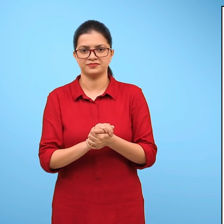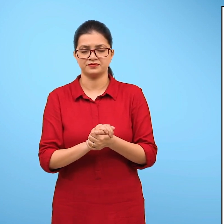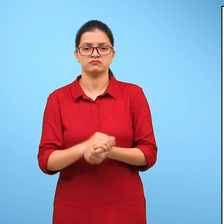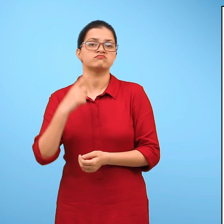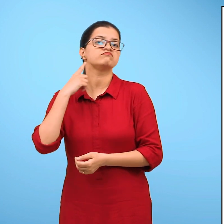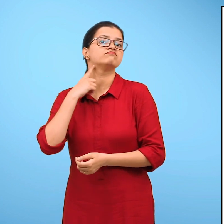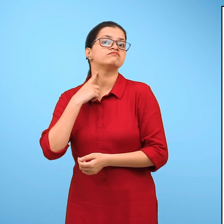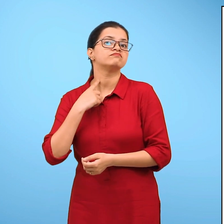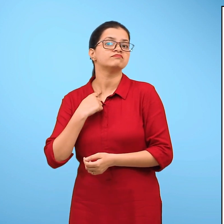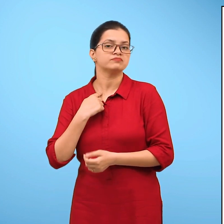Neck.